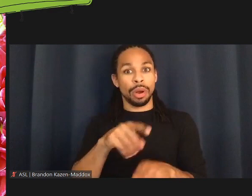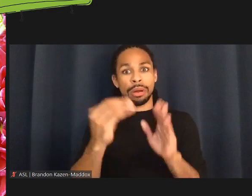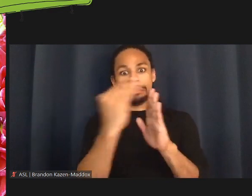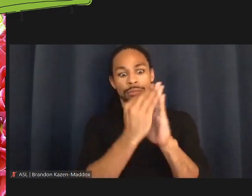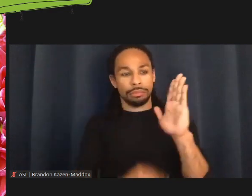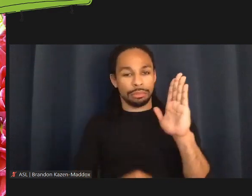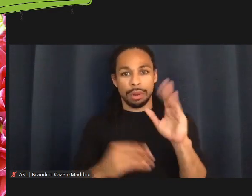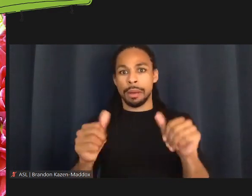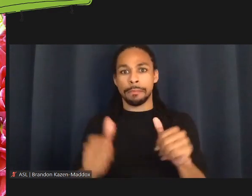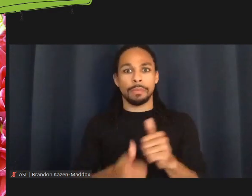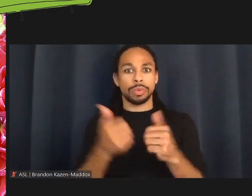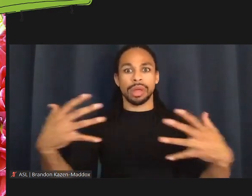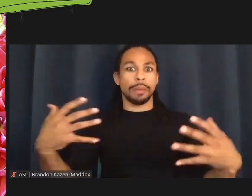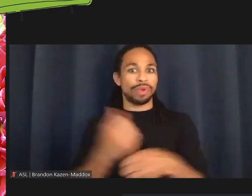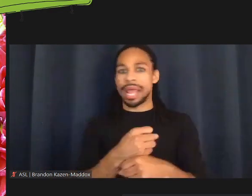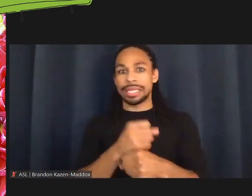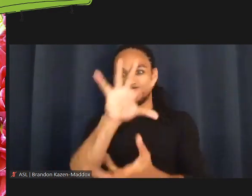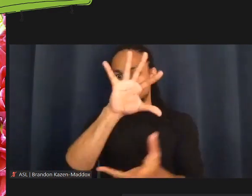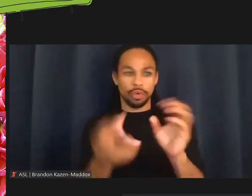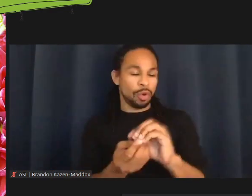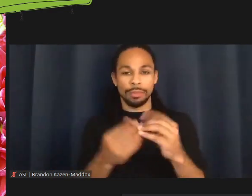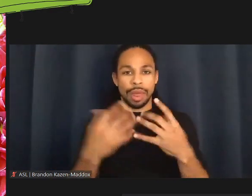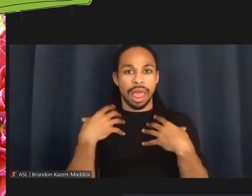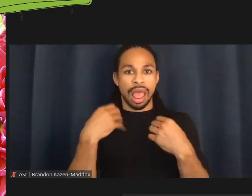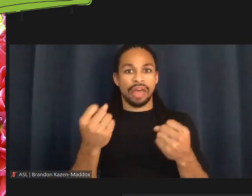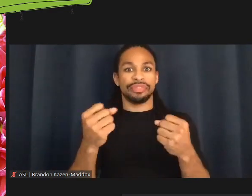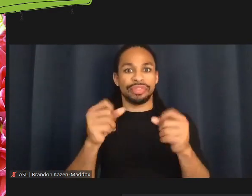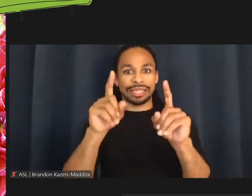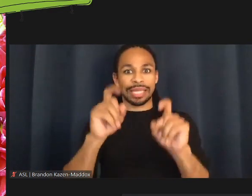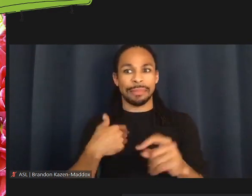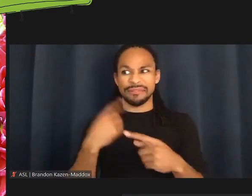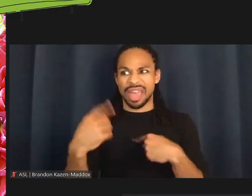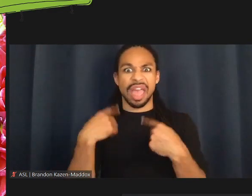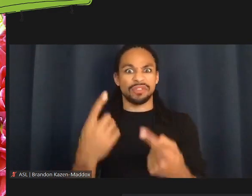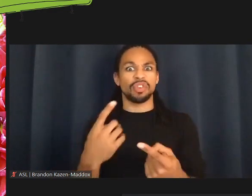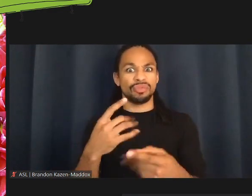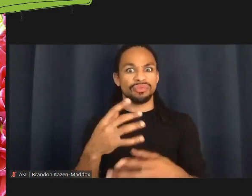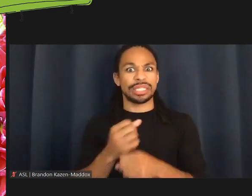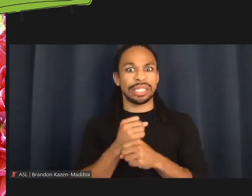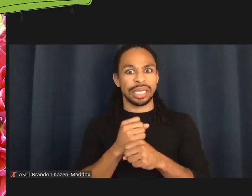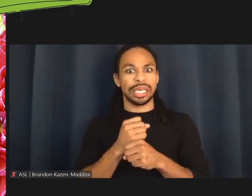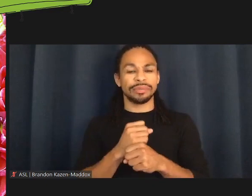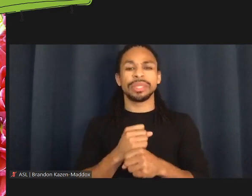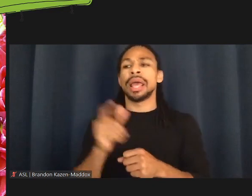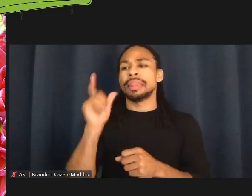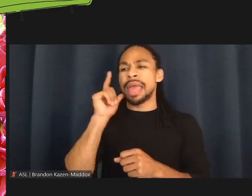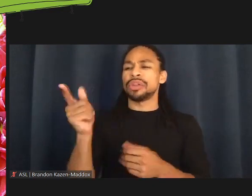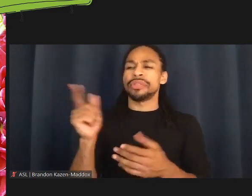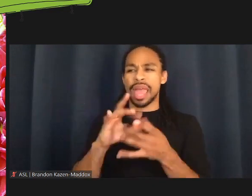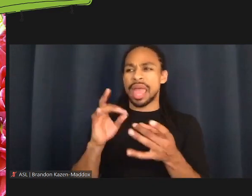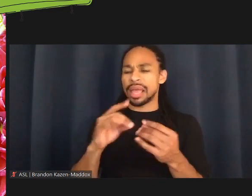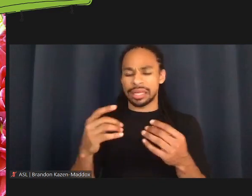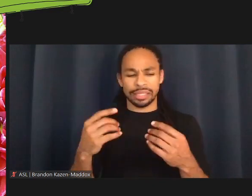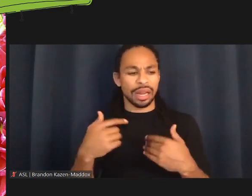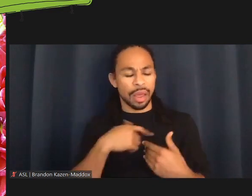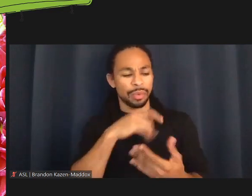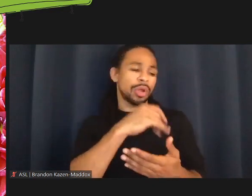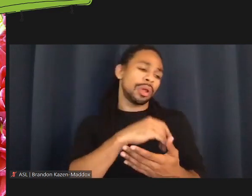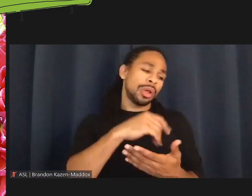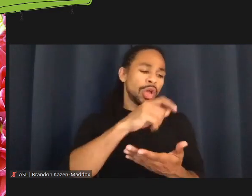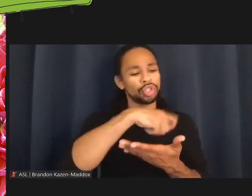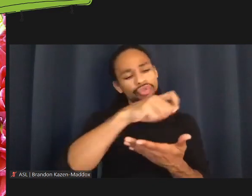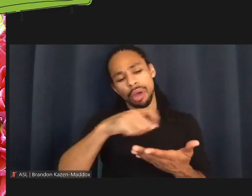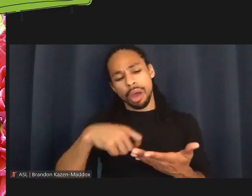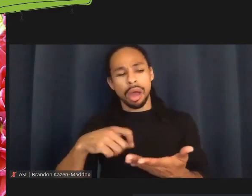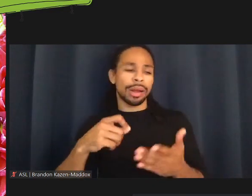have ever received. Later, they explained why I had been doing memory, drawing, writing, sequencing exercises. I